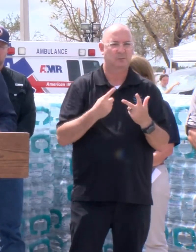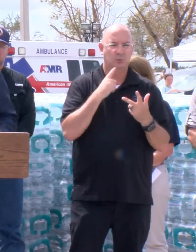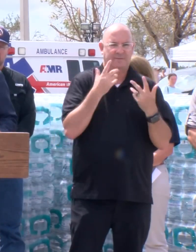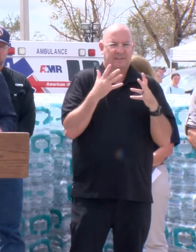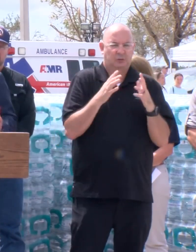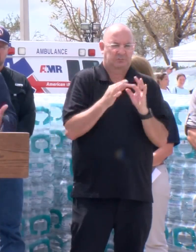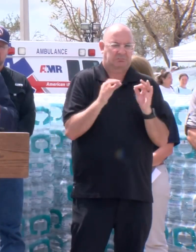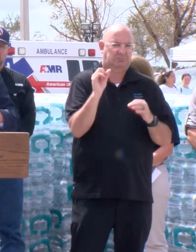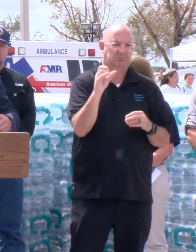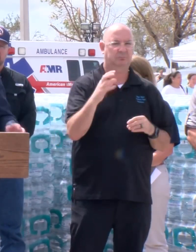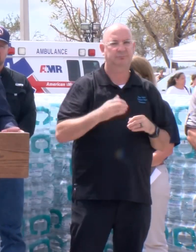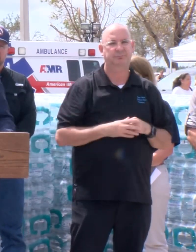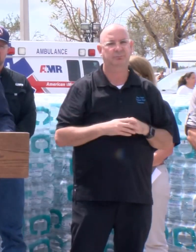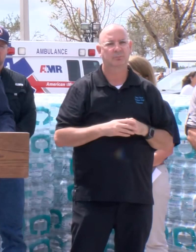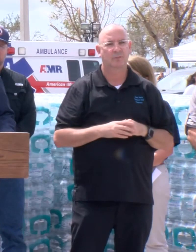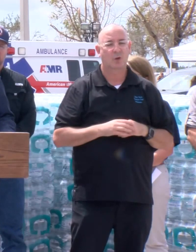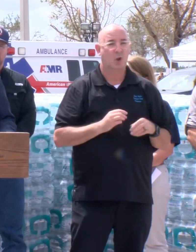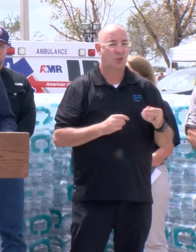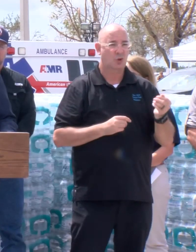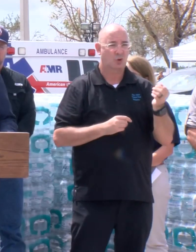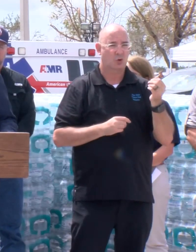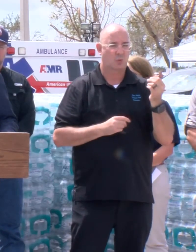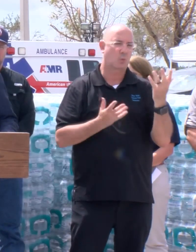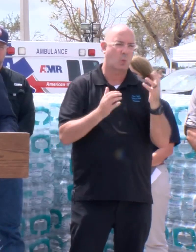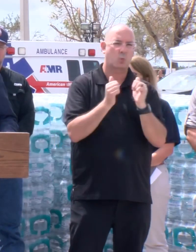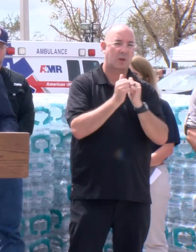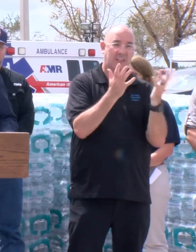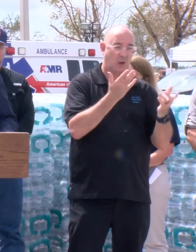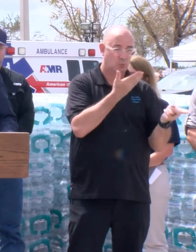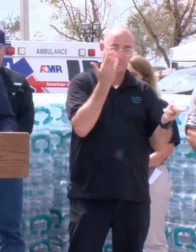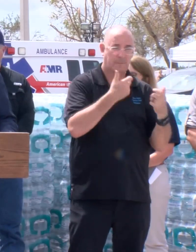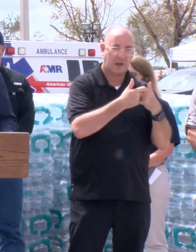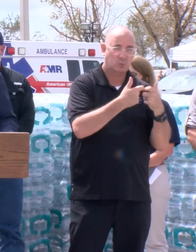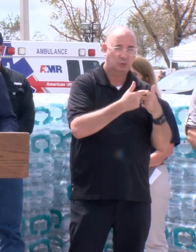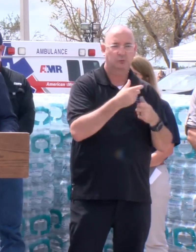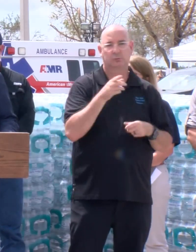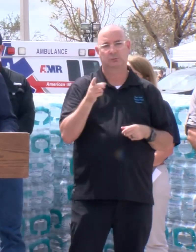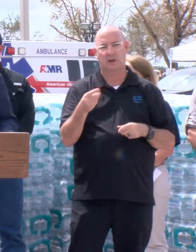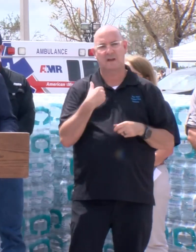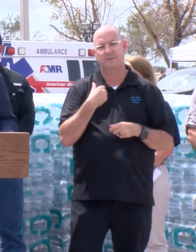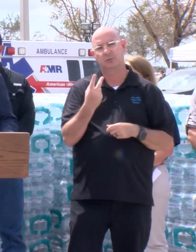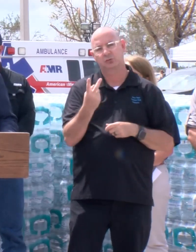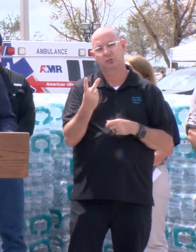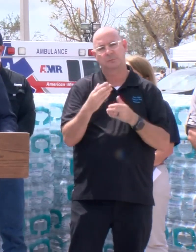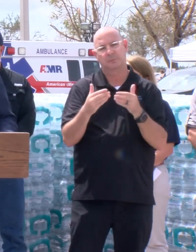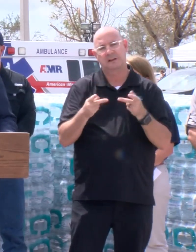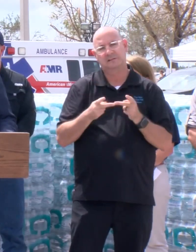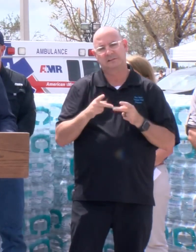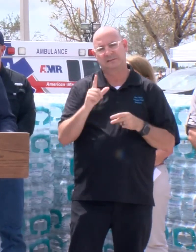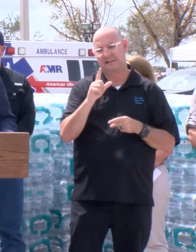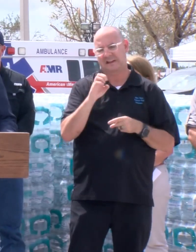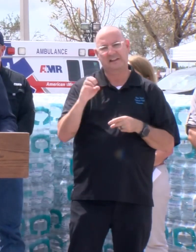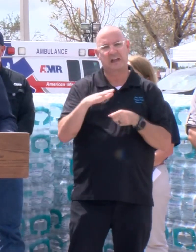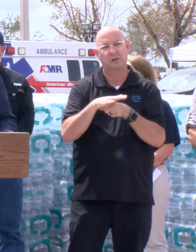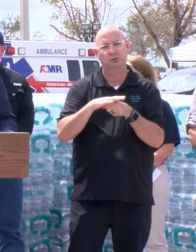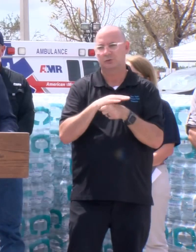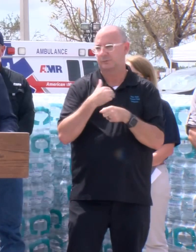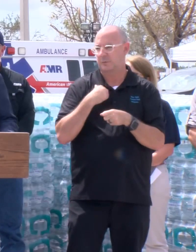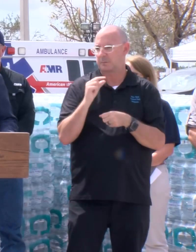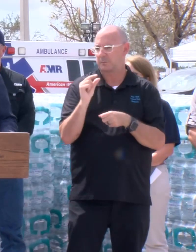They said that they're gonna have it all done today, but if you remember, their initial prognosis was this gonna take almost to the end of October. We